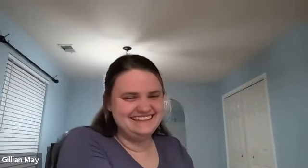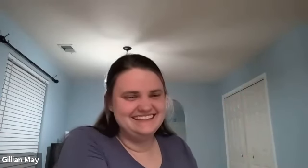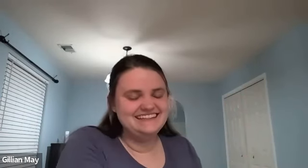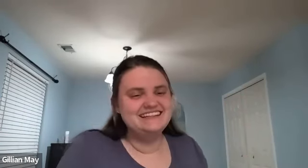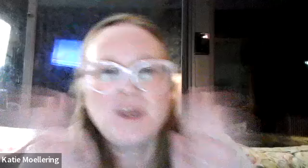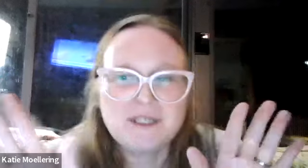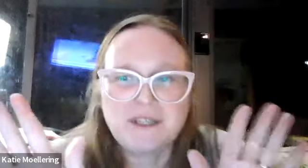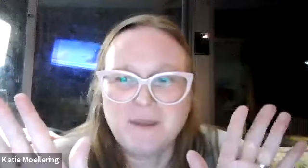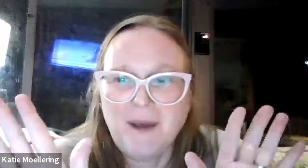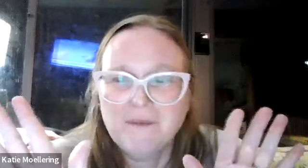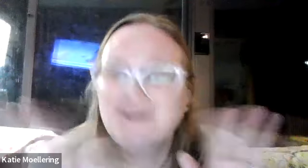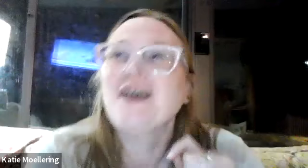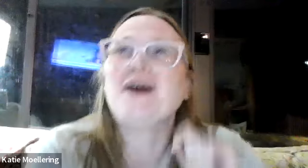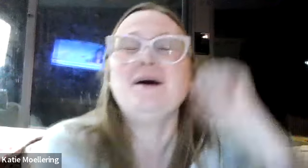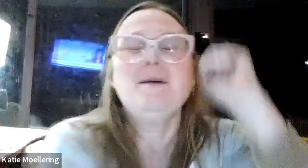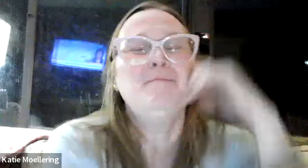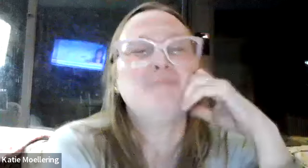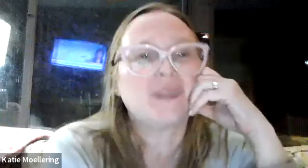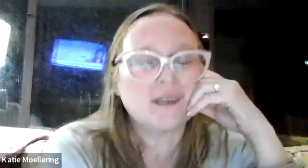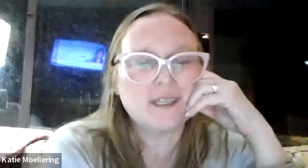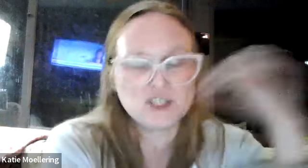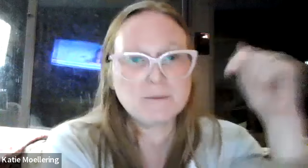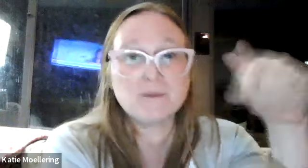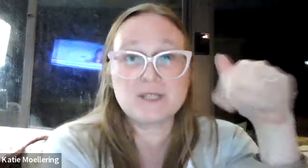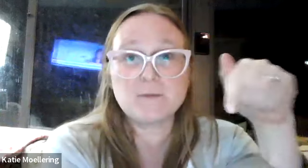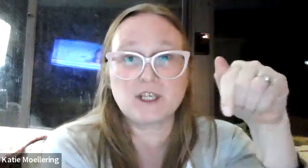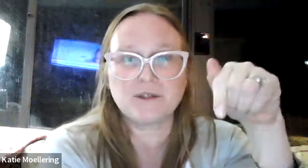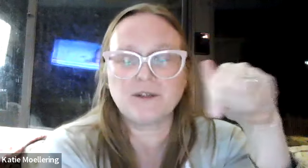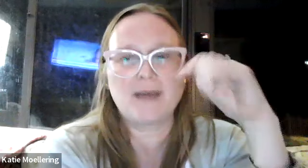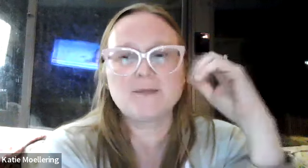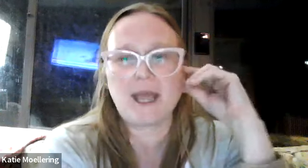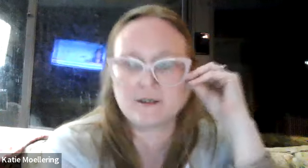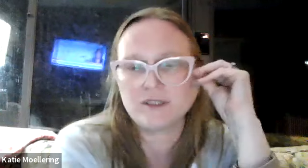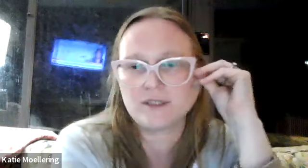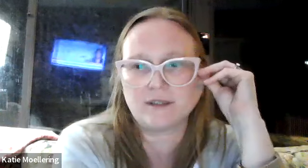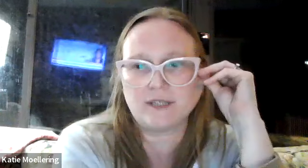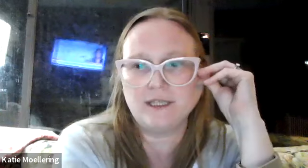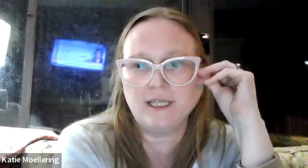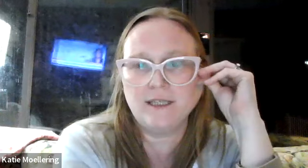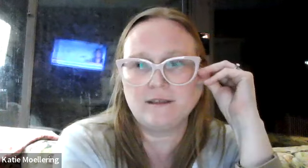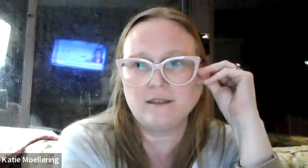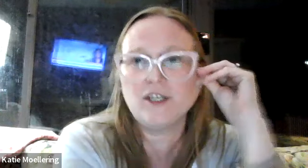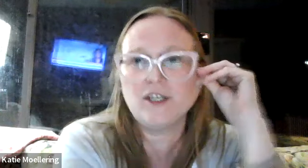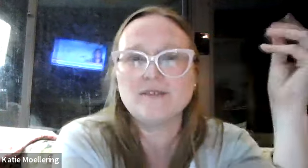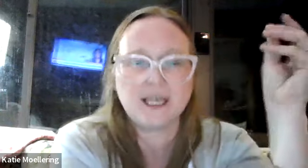There's so much to think about. It's just this particular class that I actually started thinking, I've said